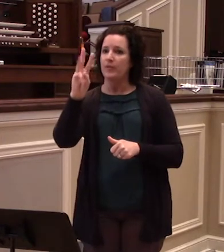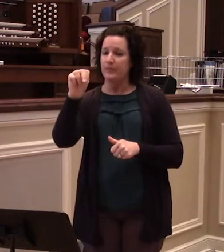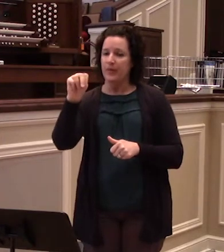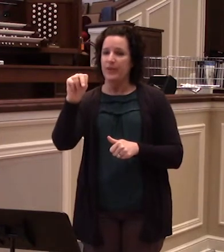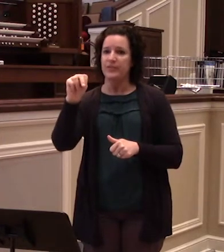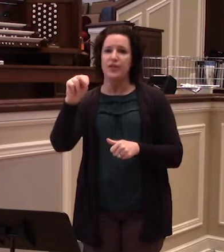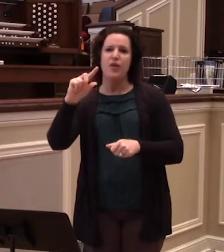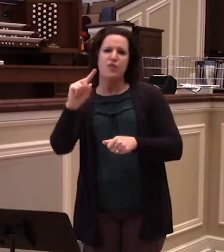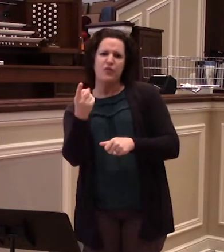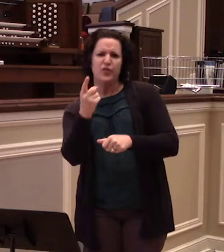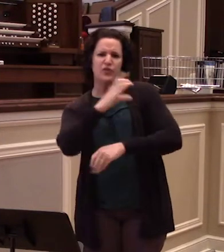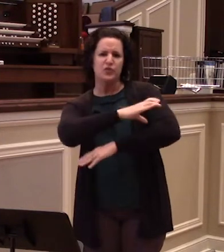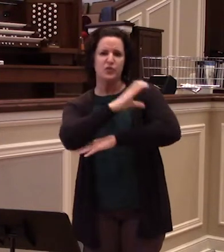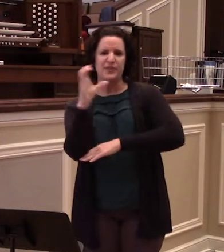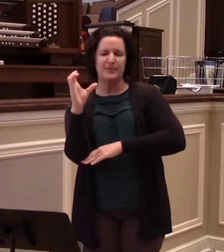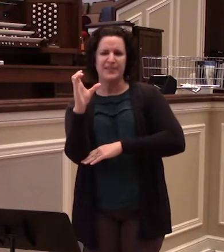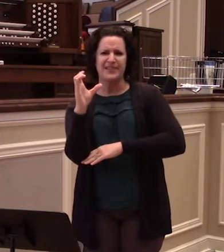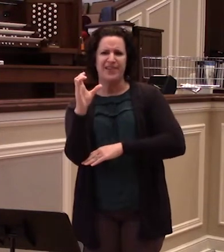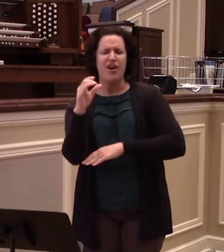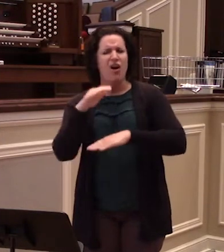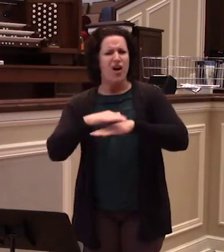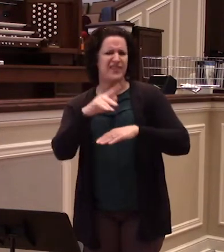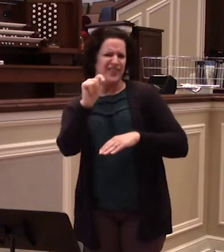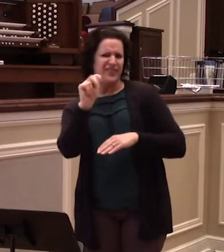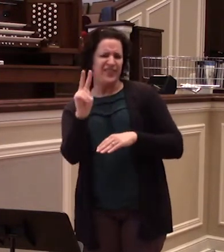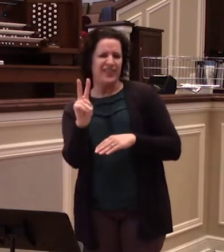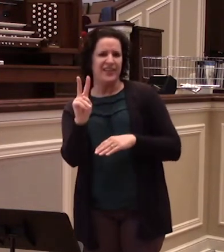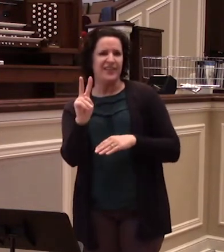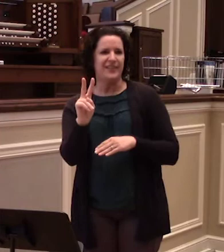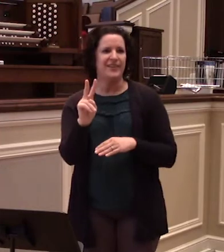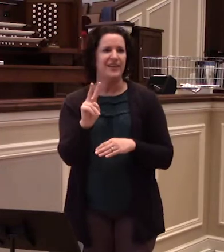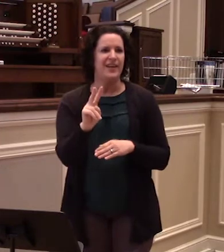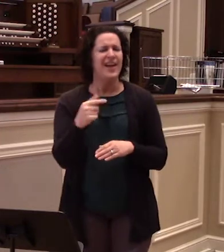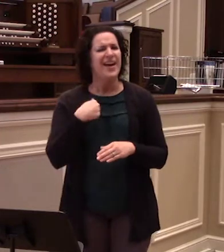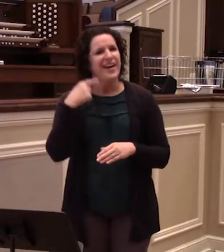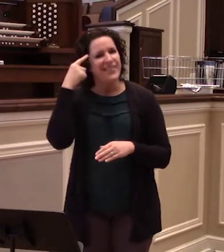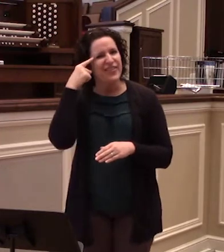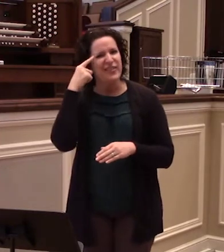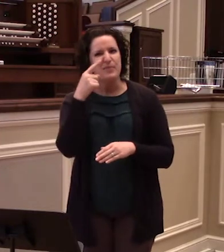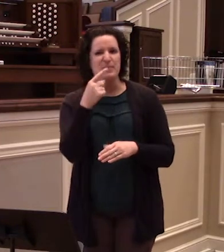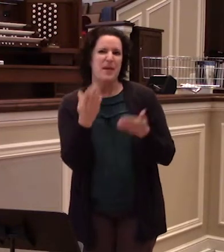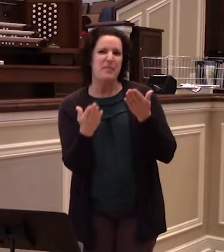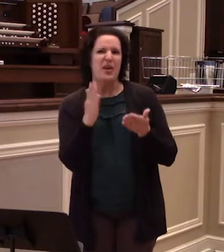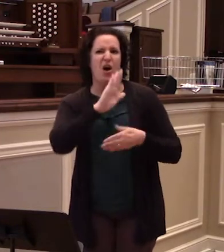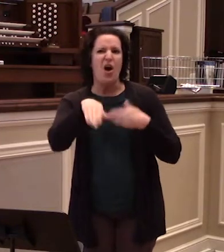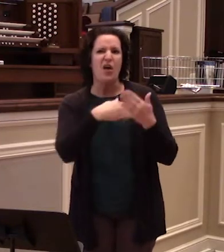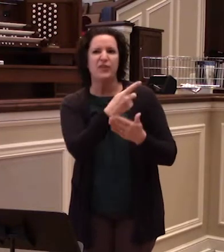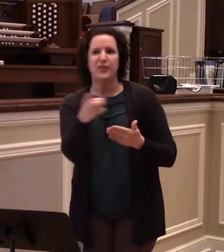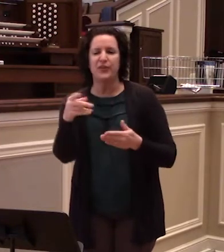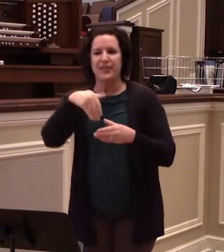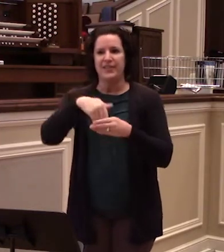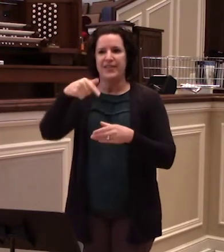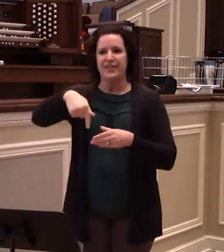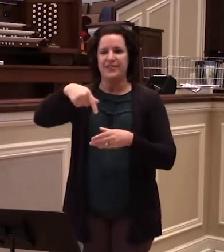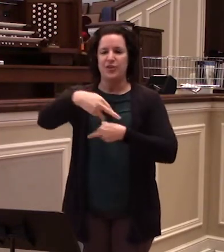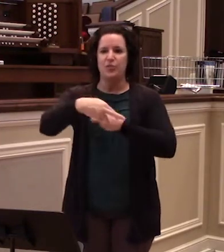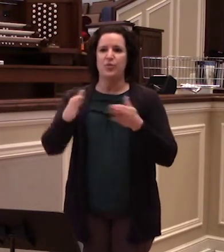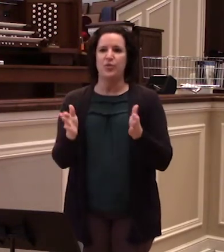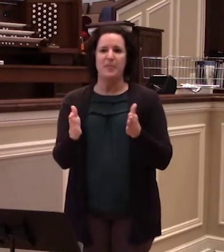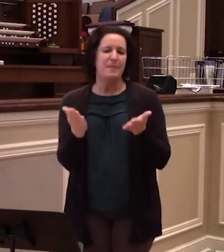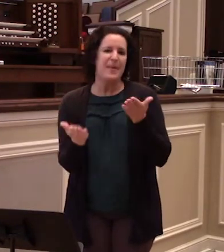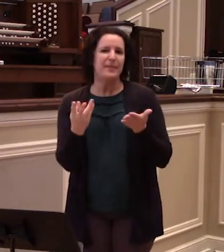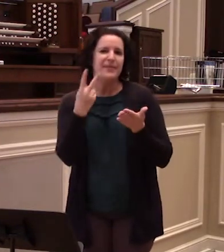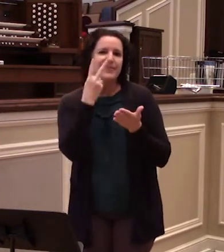Christmas. And if you're familiar with that story, and I'm certain that everyone in this room, everyone